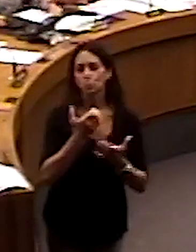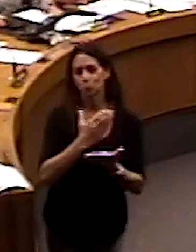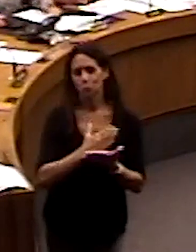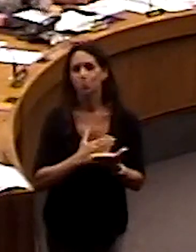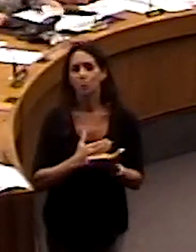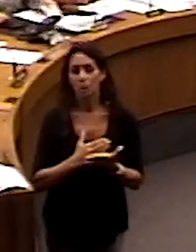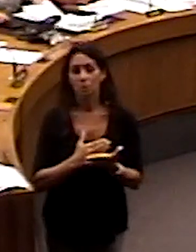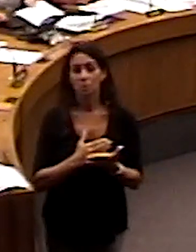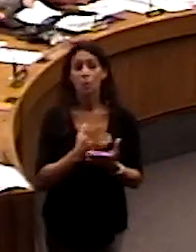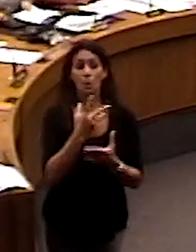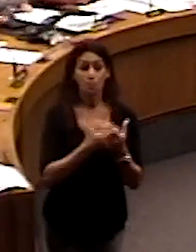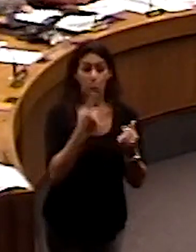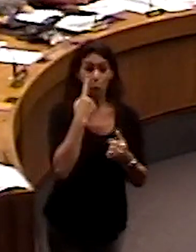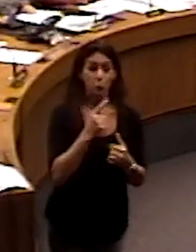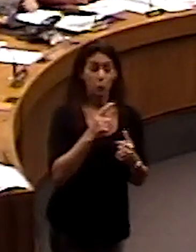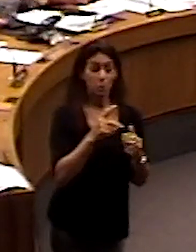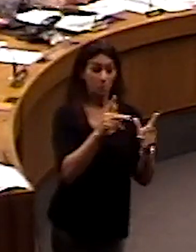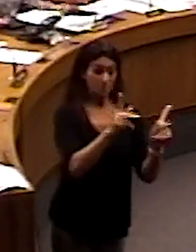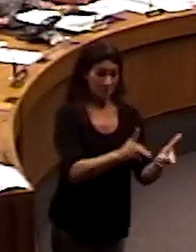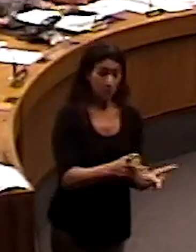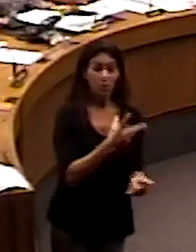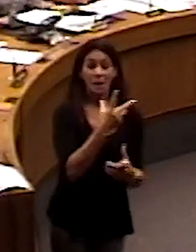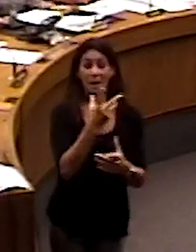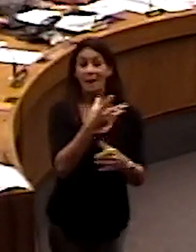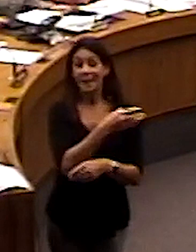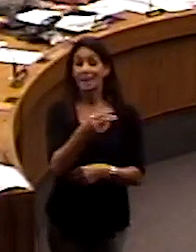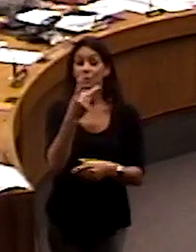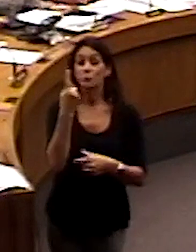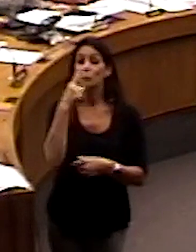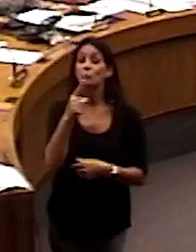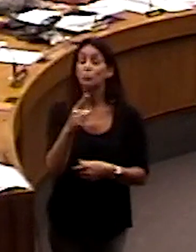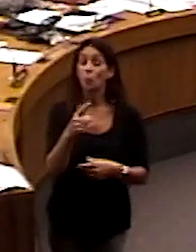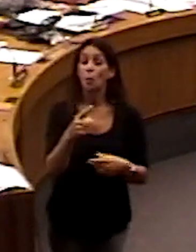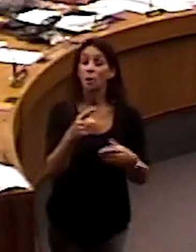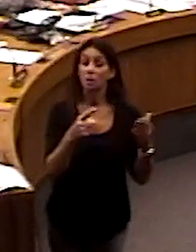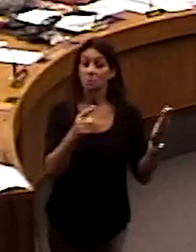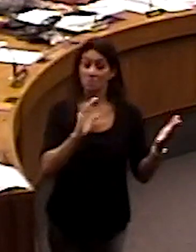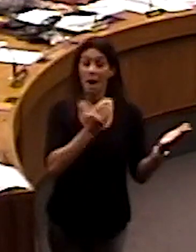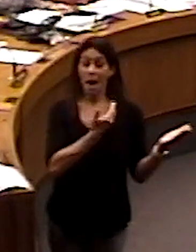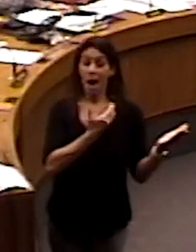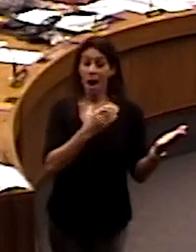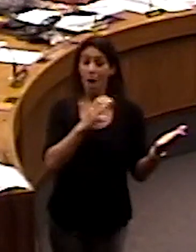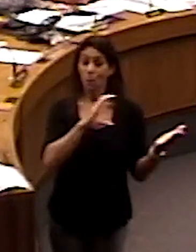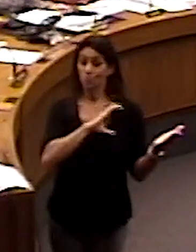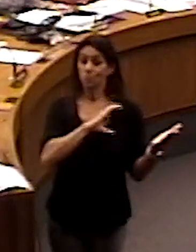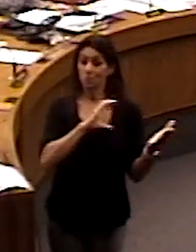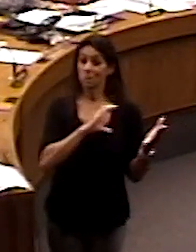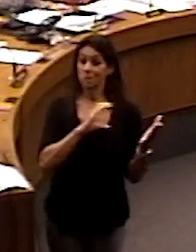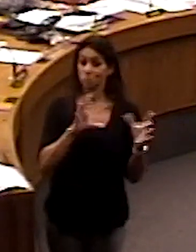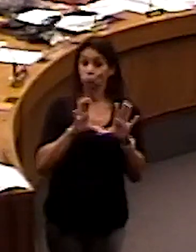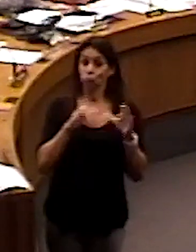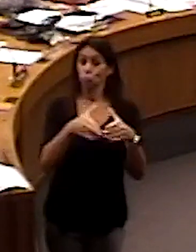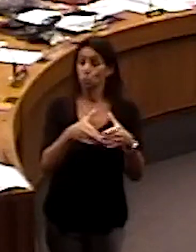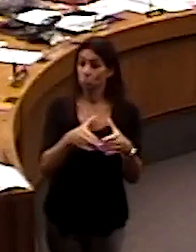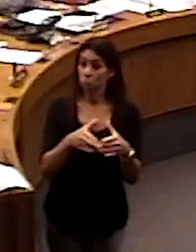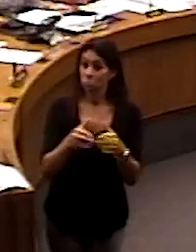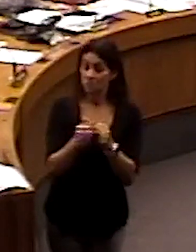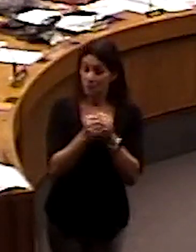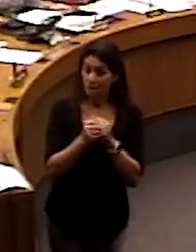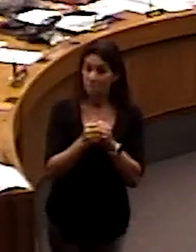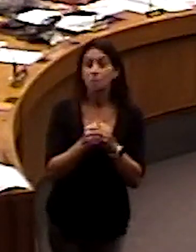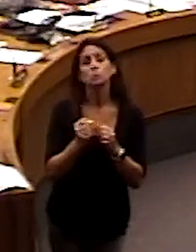So that's why it's very important to have someone who's bilingual for our Hispanic population.